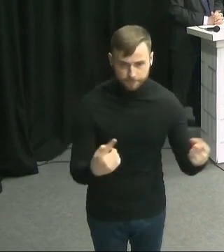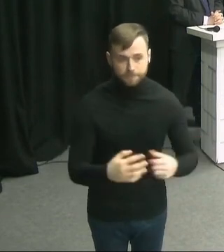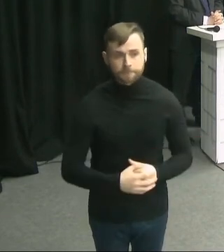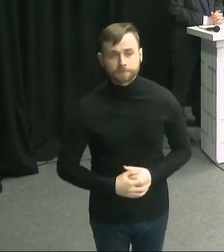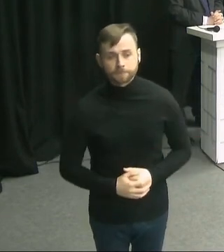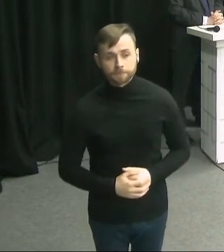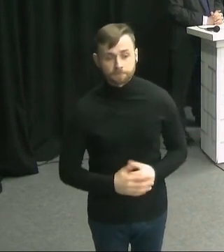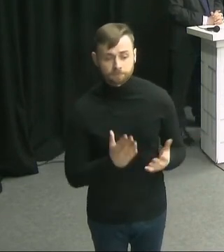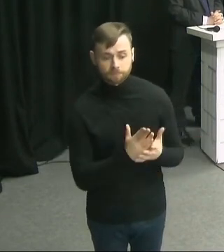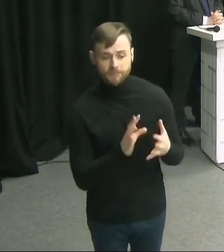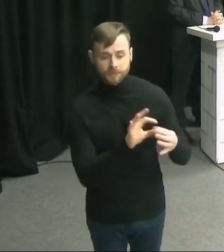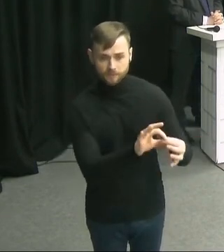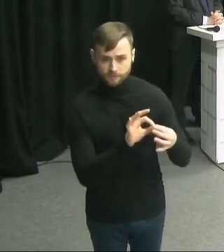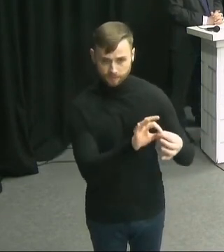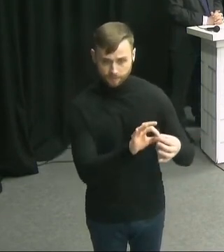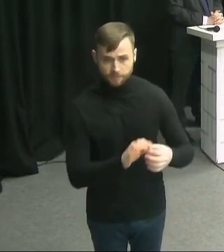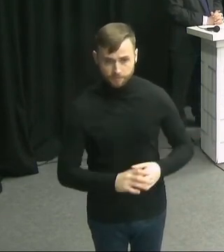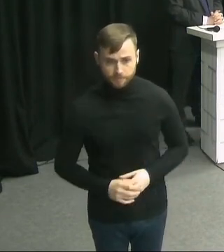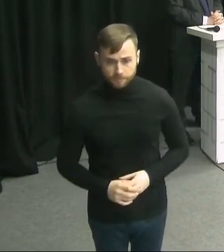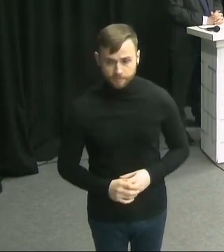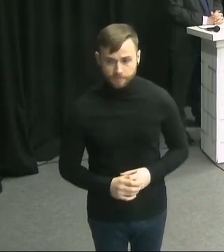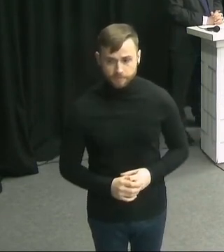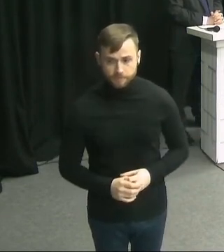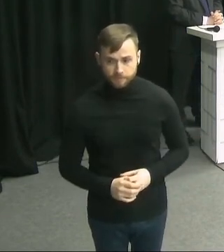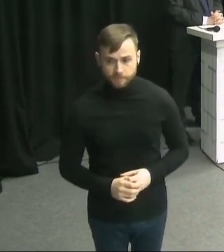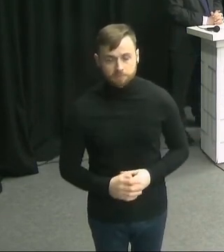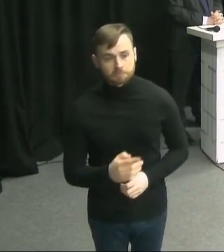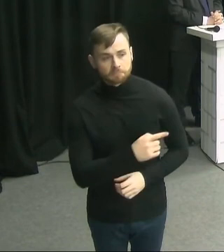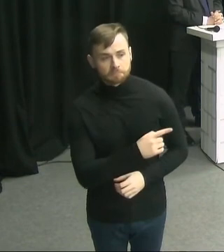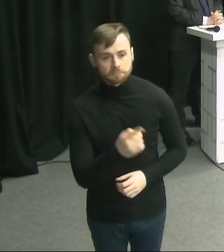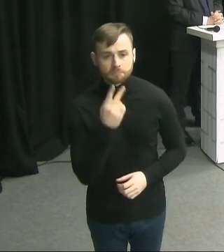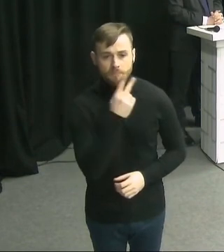it's highly symbolic that this will be asked in among